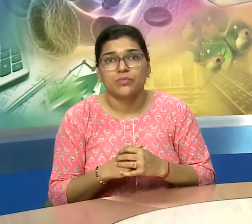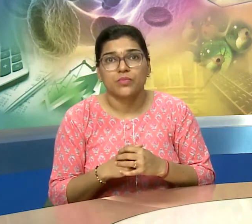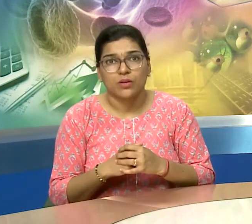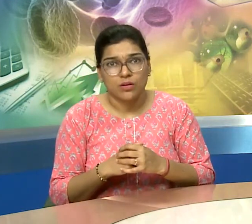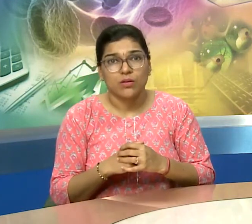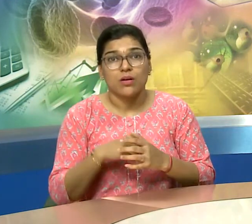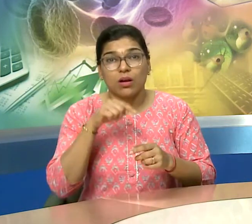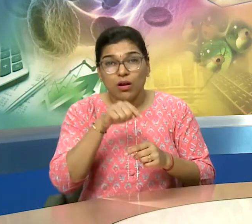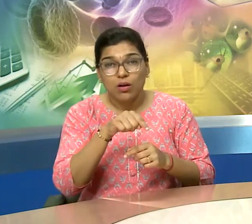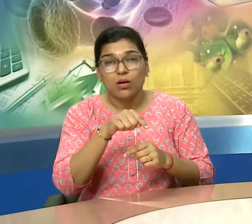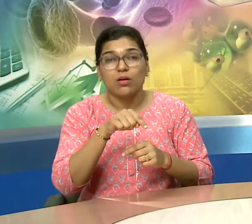And